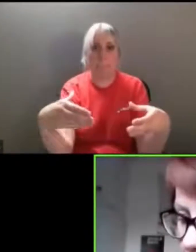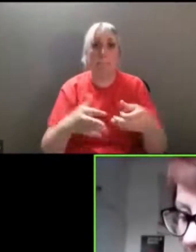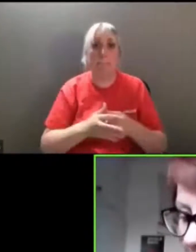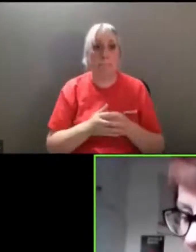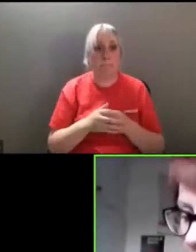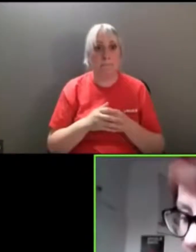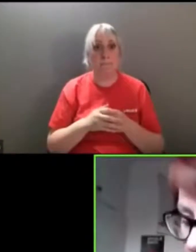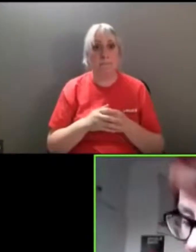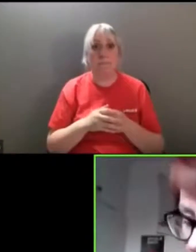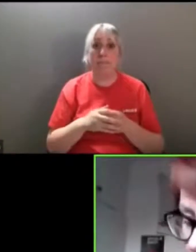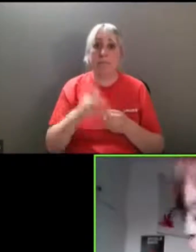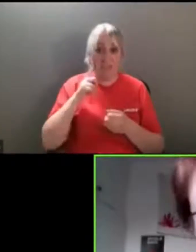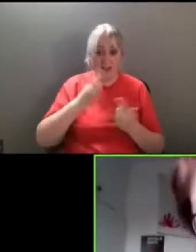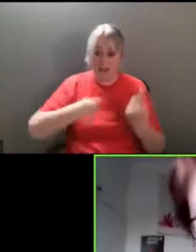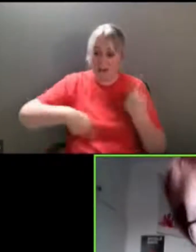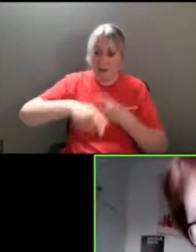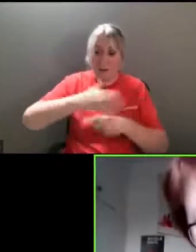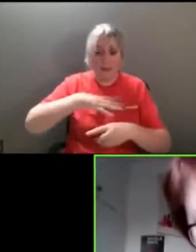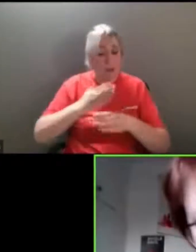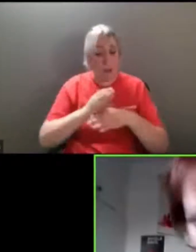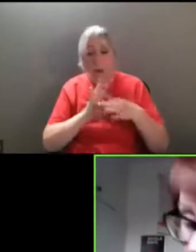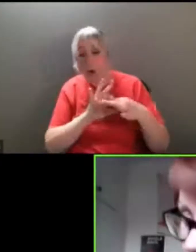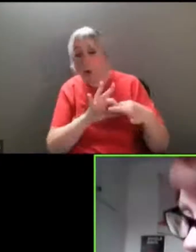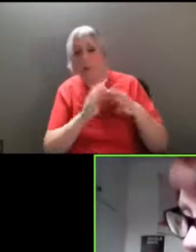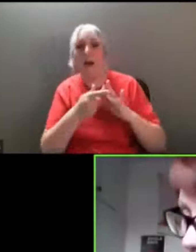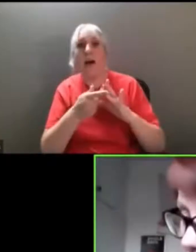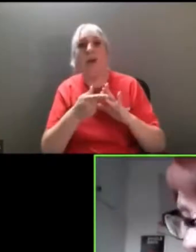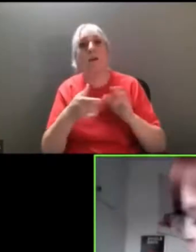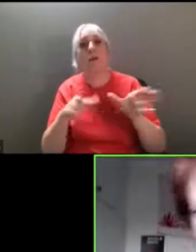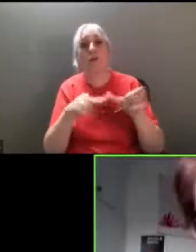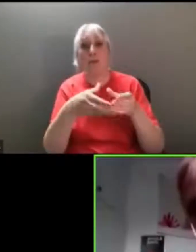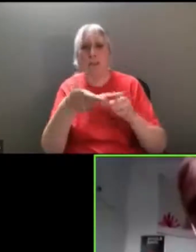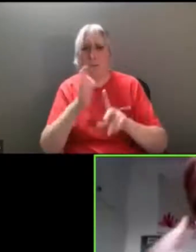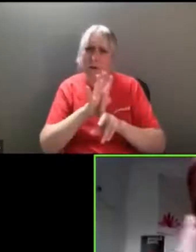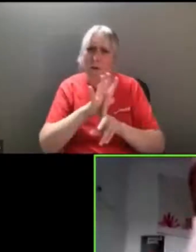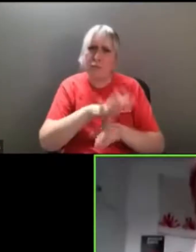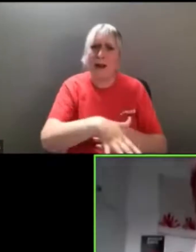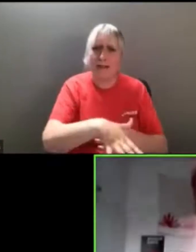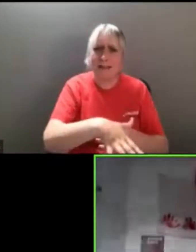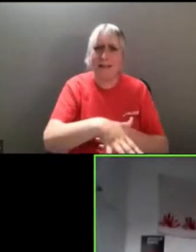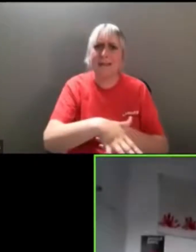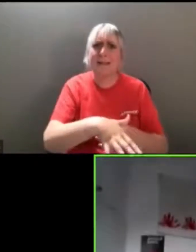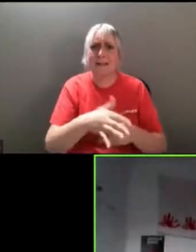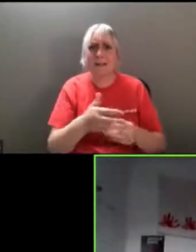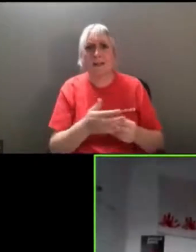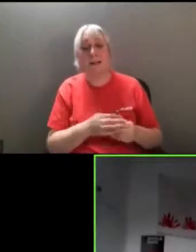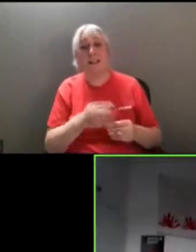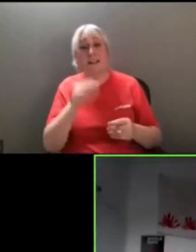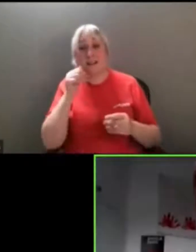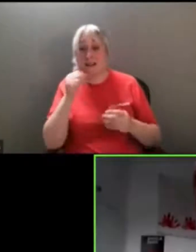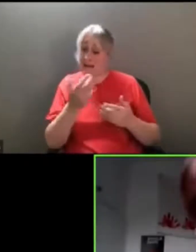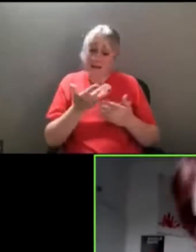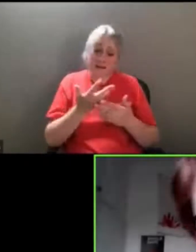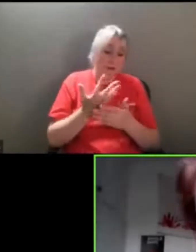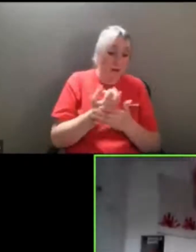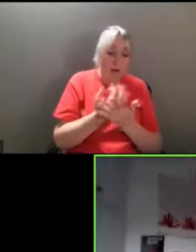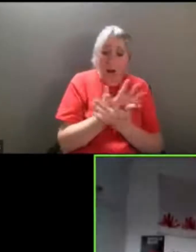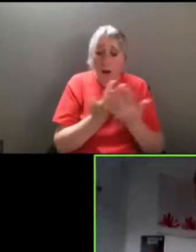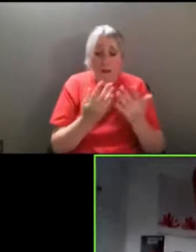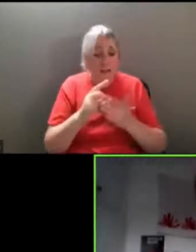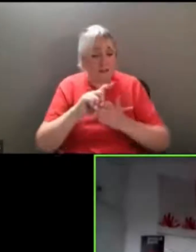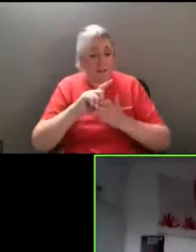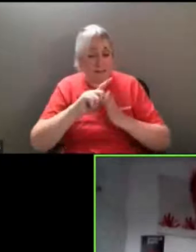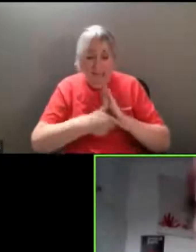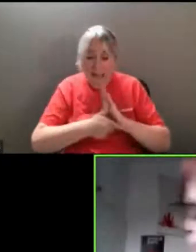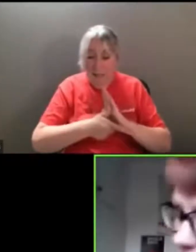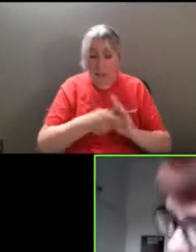be allying with other groups who are oppressed. So I think it's amazing. I know lots of disabled campaigners have been very